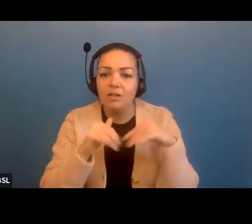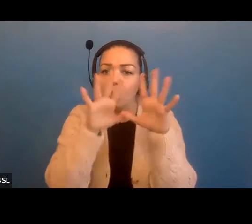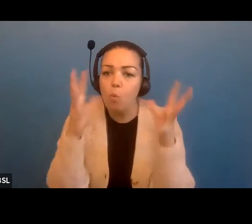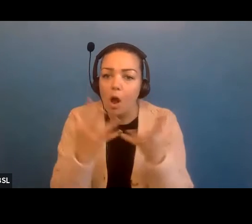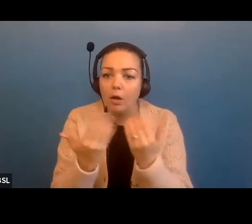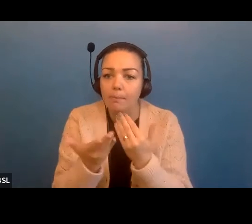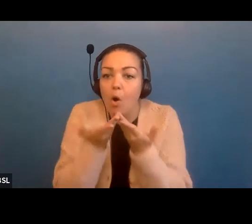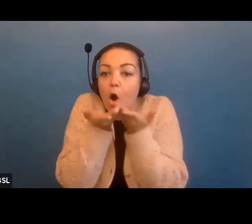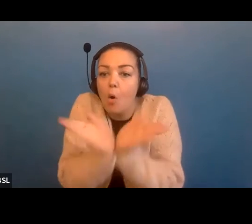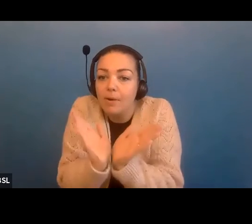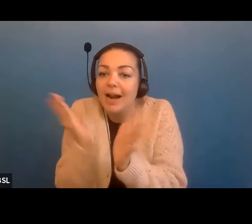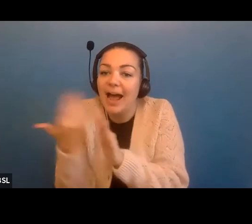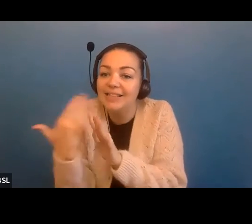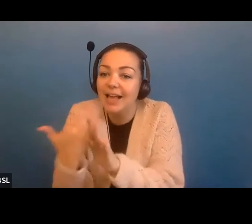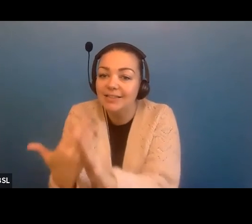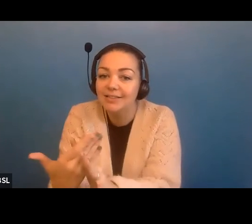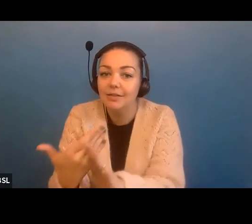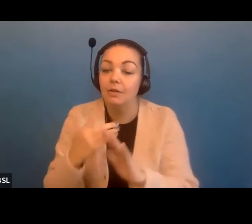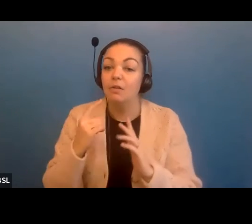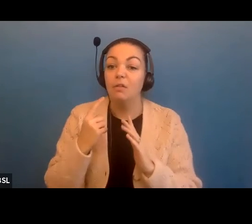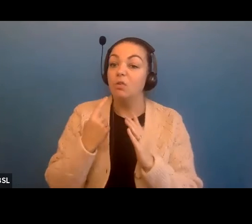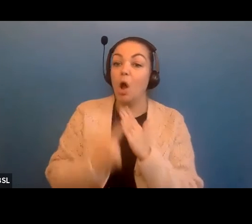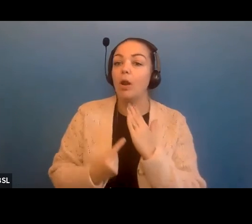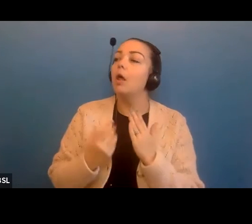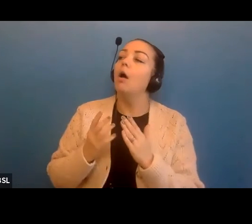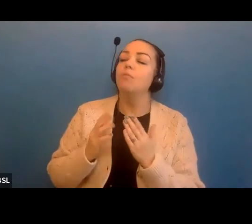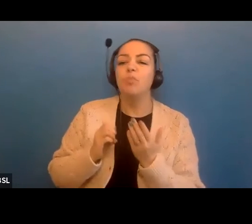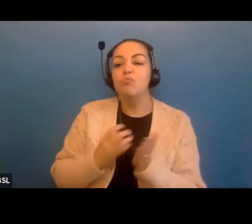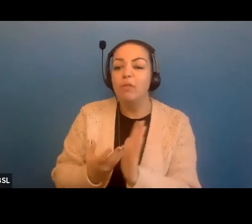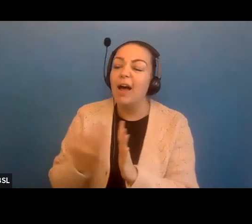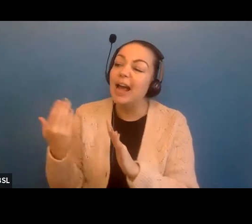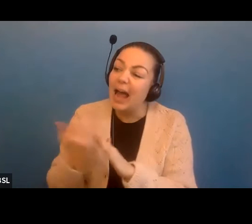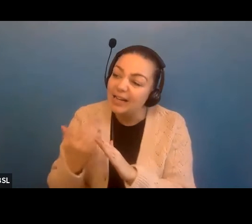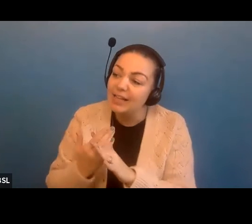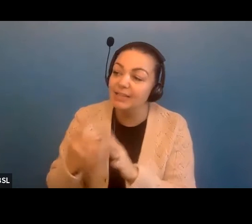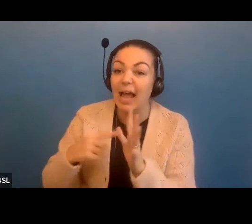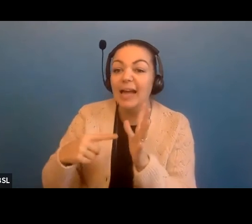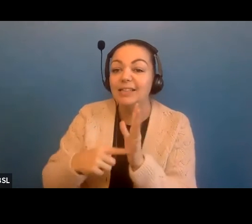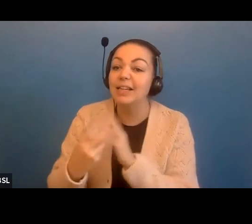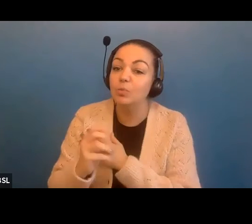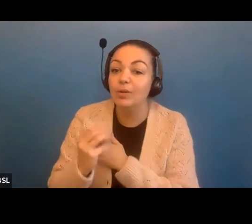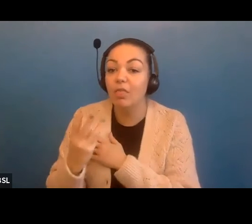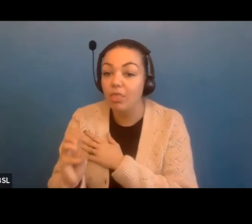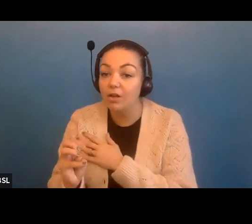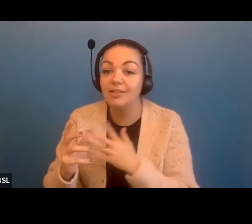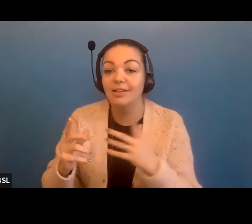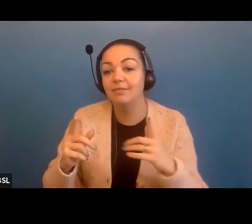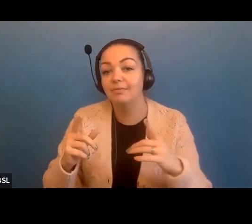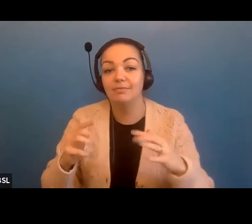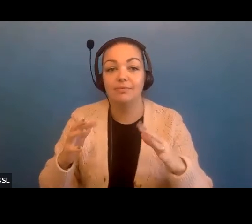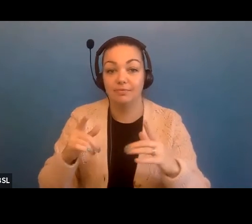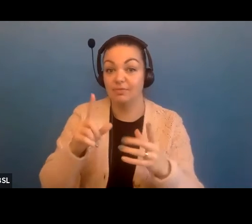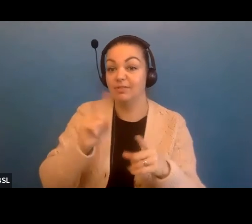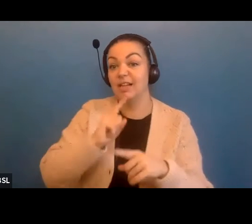for all, like not only providing access for the personal assistive technology like a wheelchair. Imagine like the person